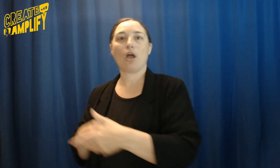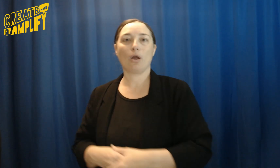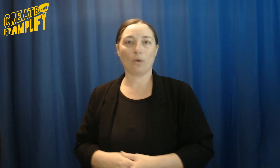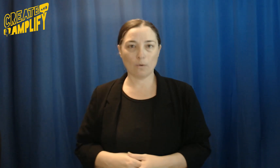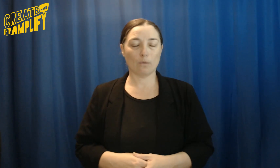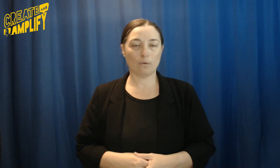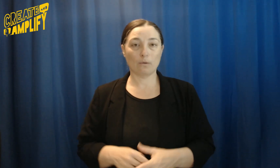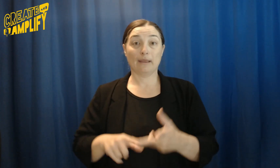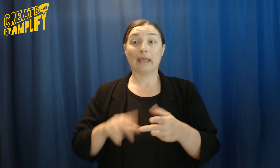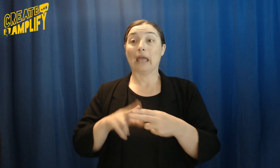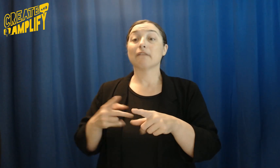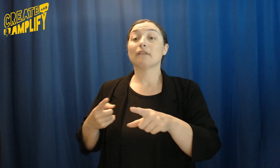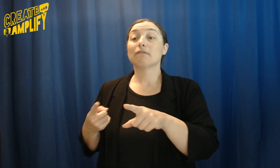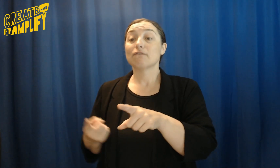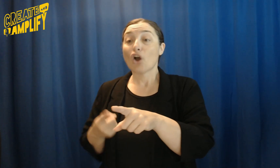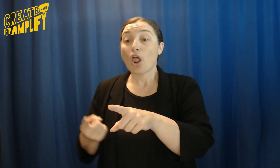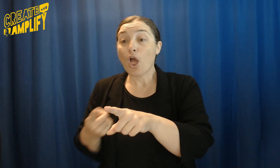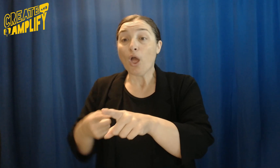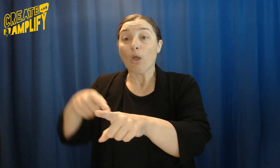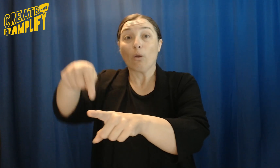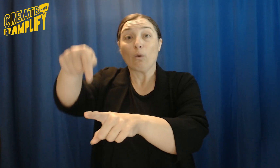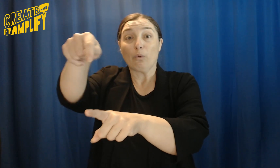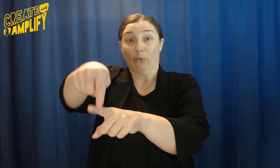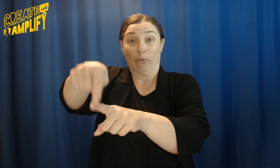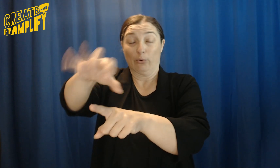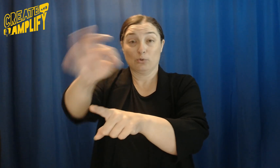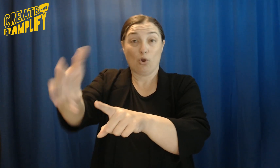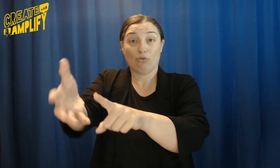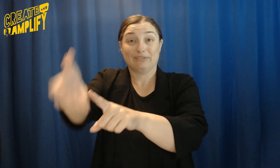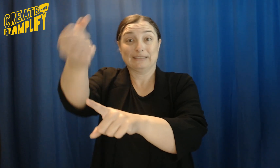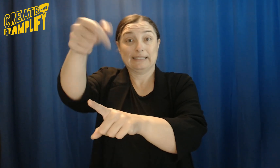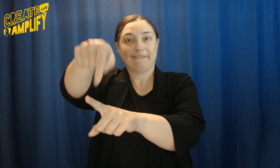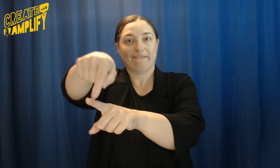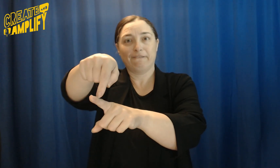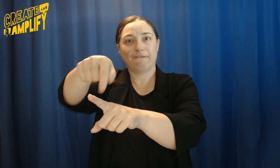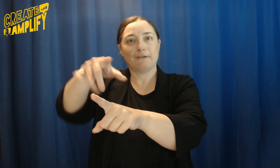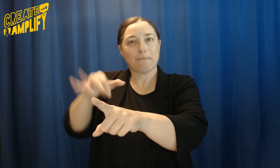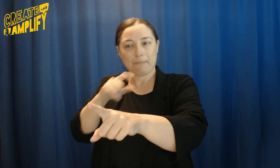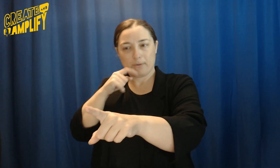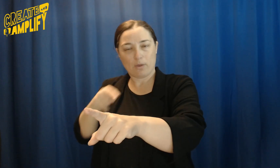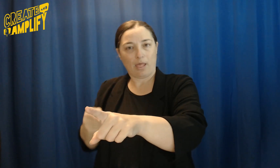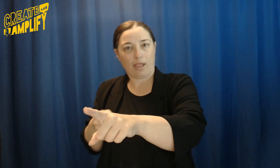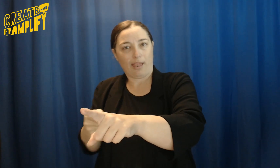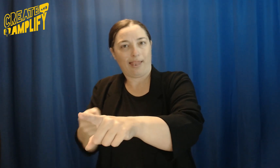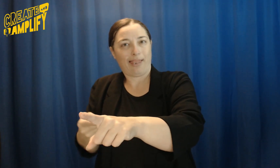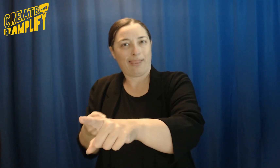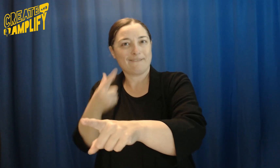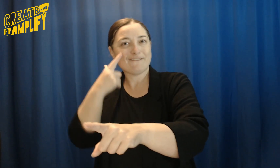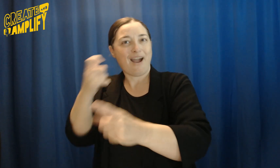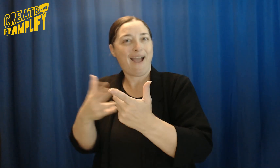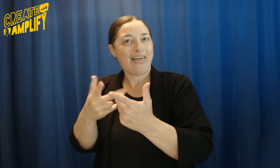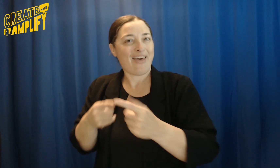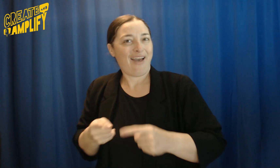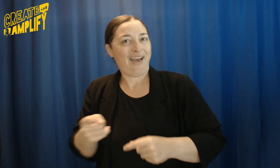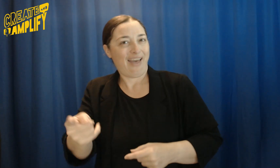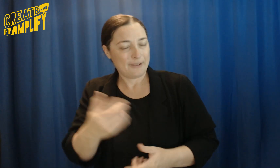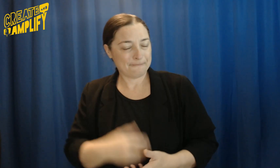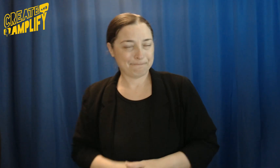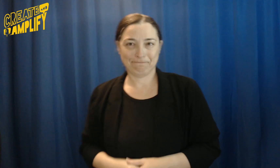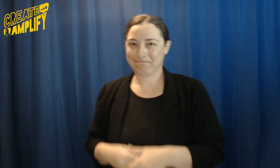good too. I love that visual. Can we talk about You'll Be a Wonderful